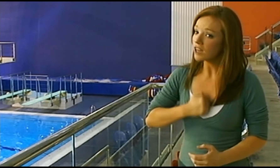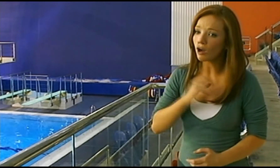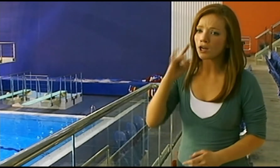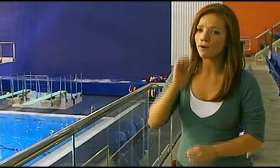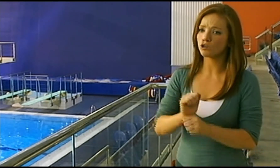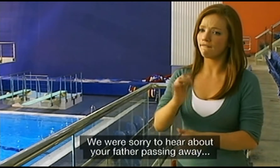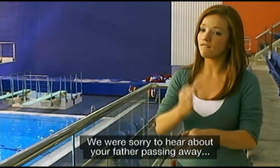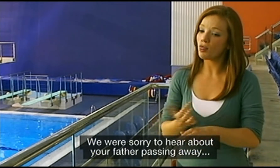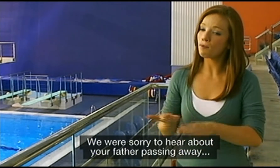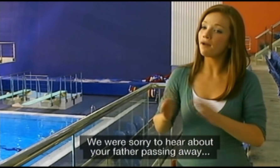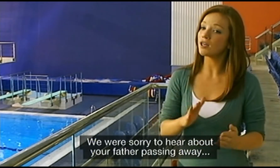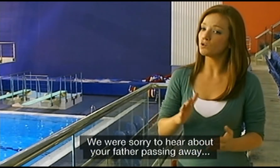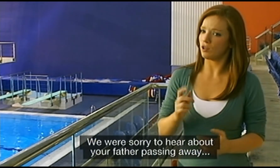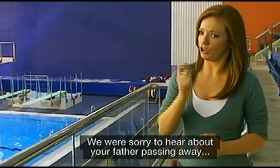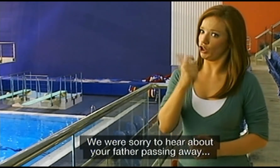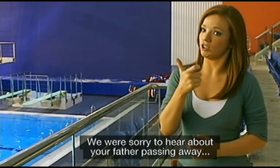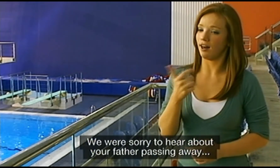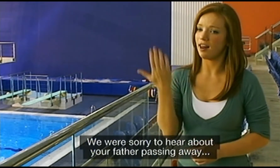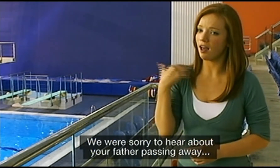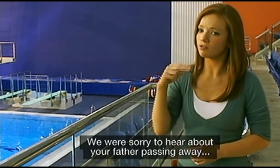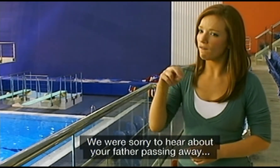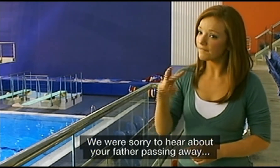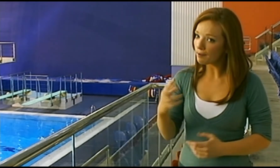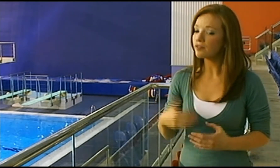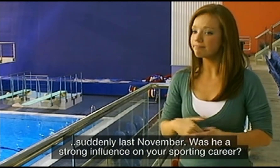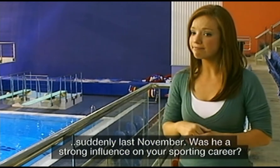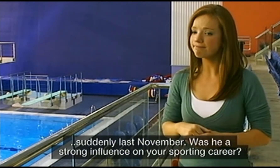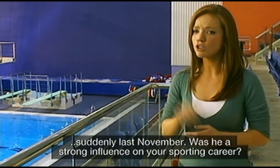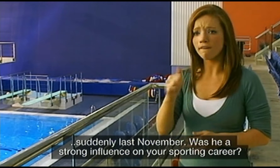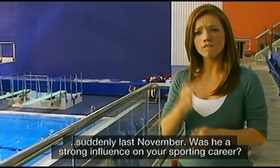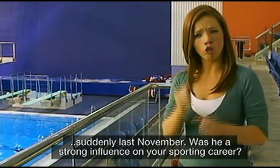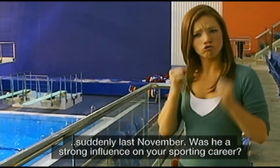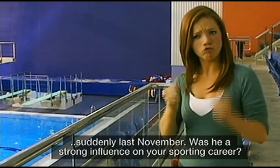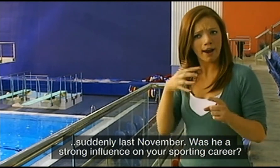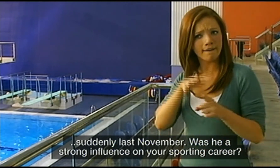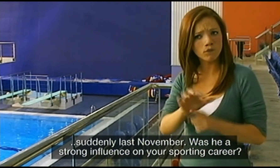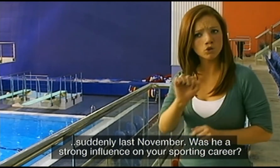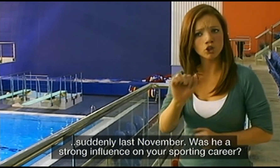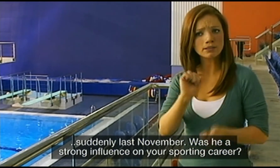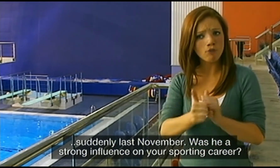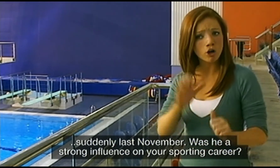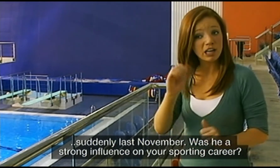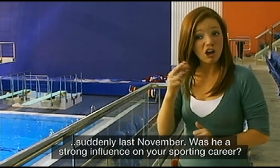We were very sorry to hear about your father passing away suddenly last November. Was he a strong influence on your sporting career?